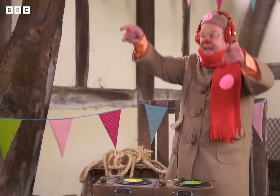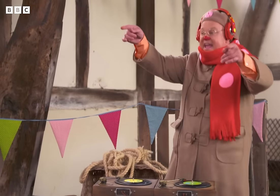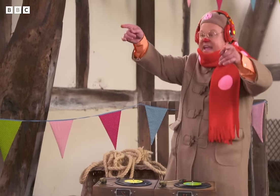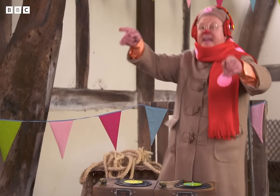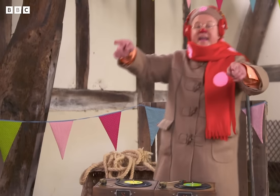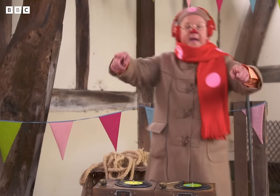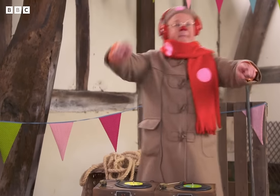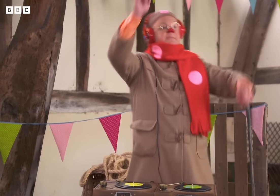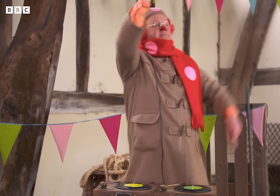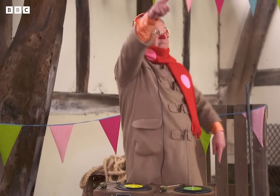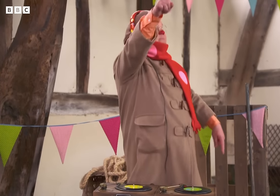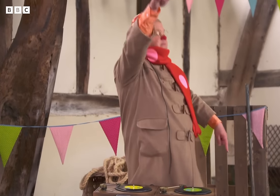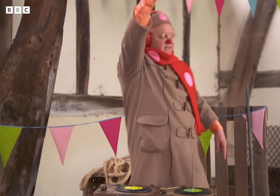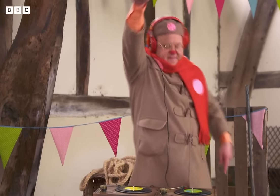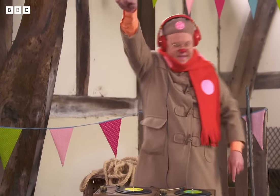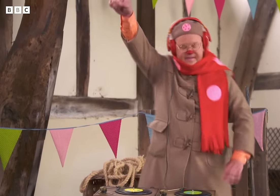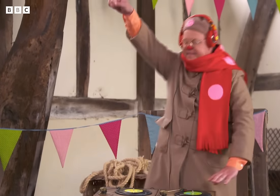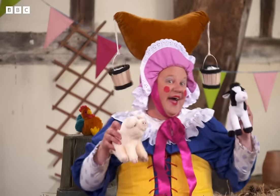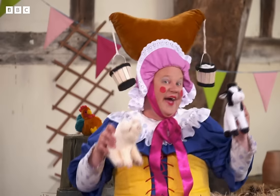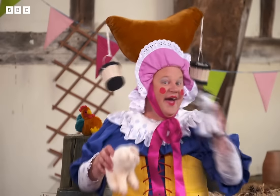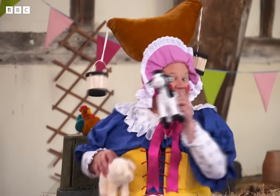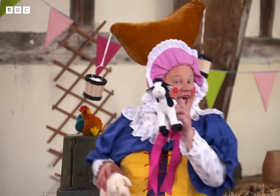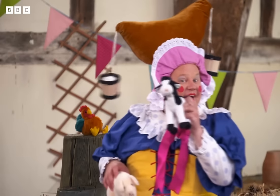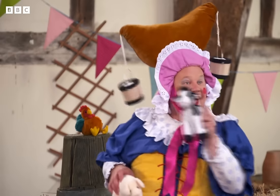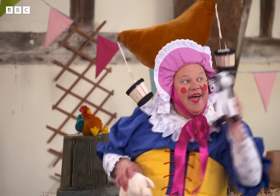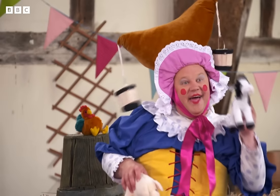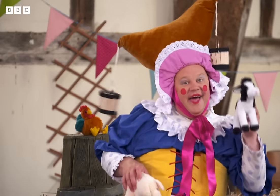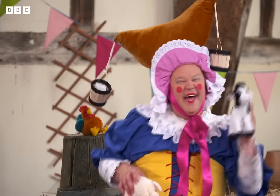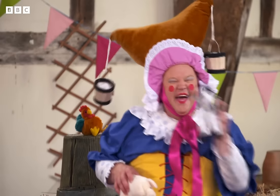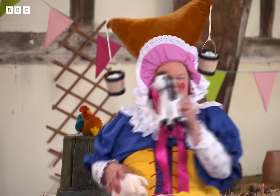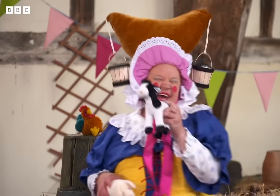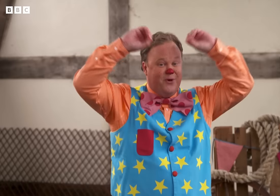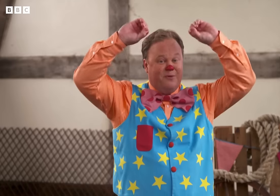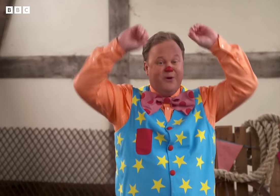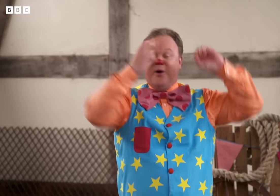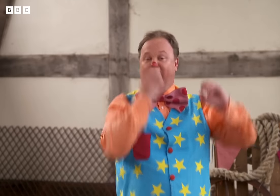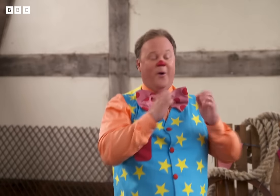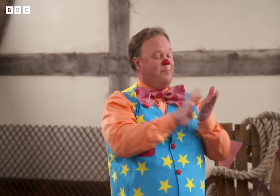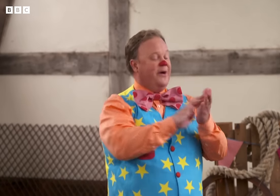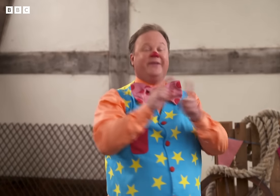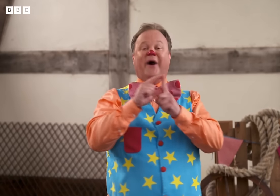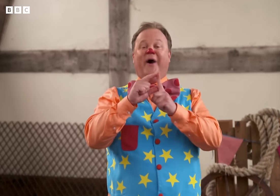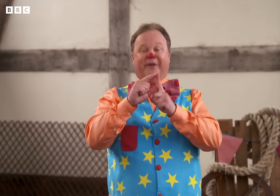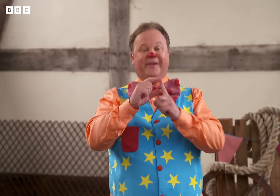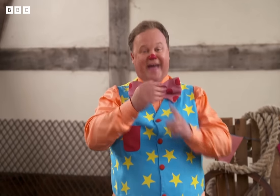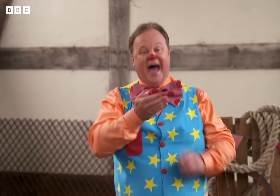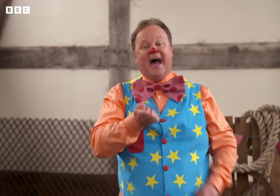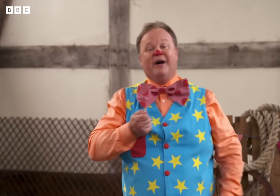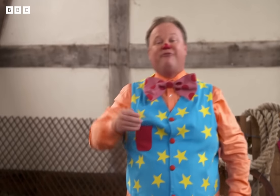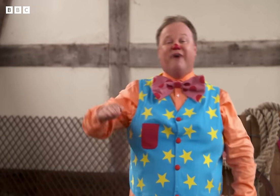Moo moo here, a moo moo there, here a moo, there a moo, everywhere a moo moo. Old MacDonald had a